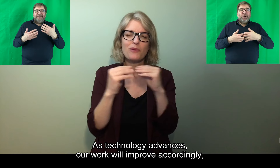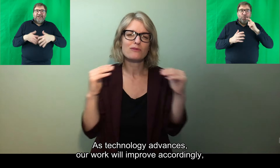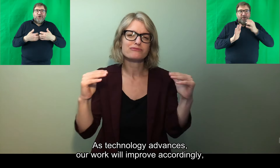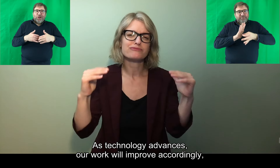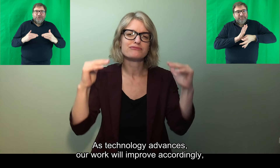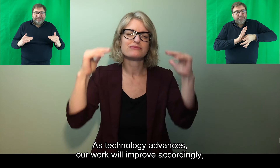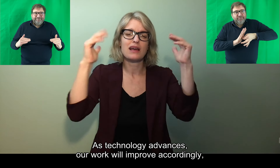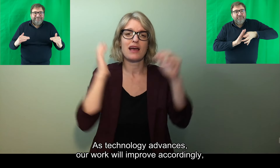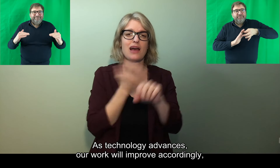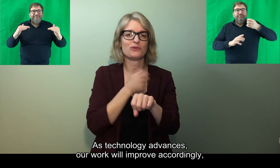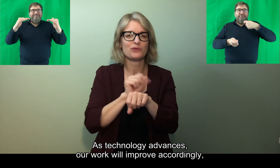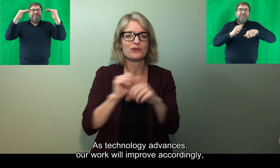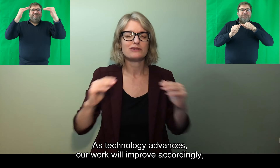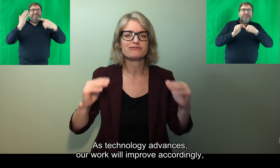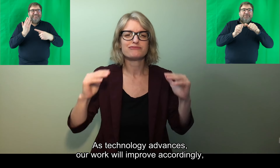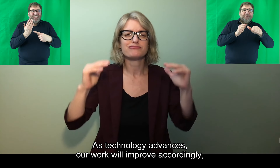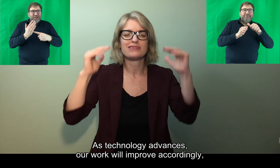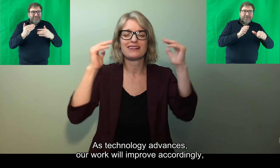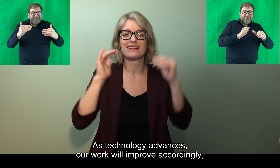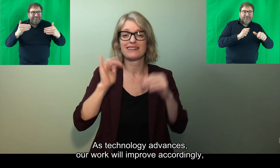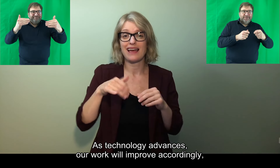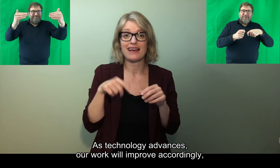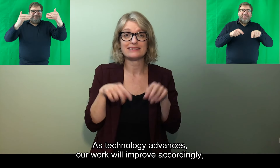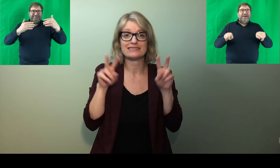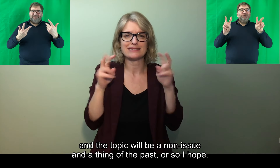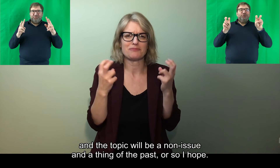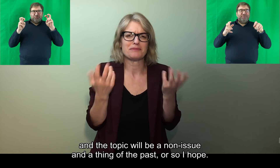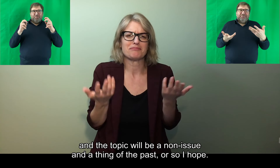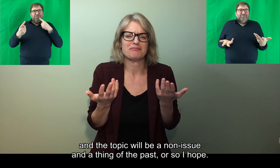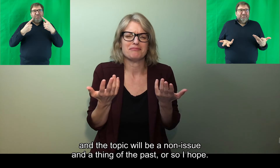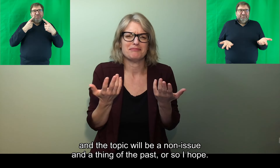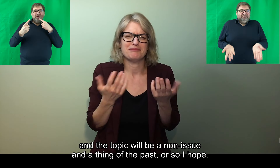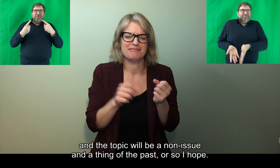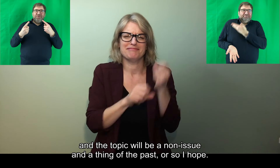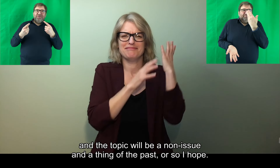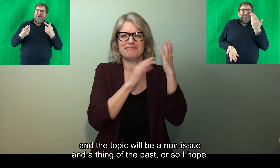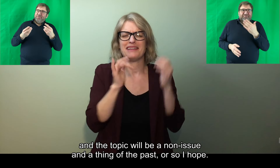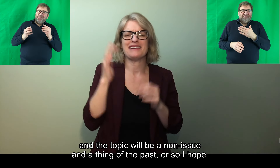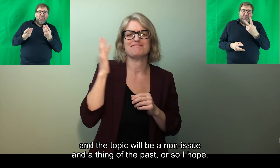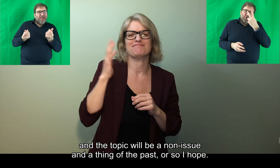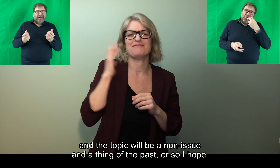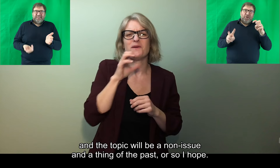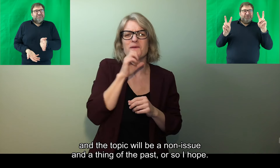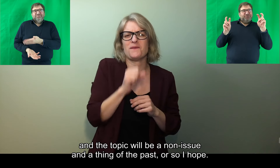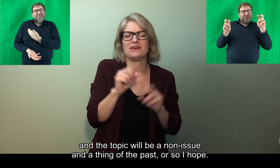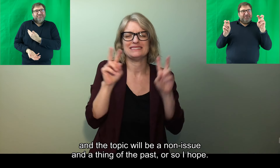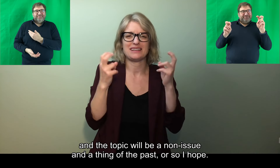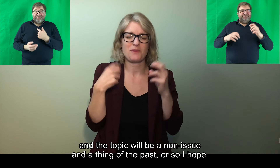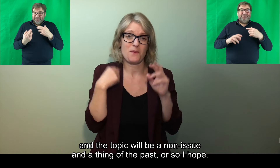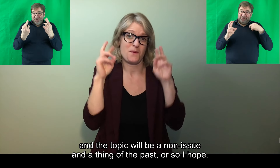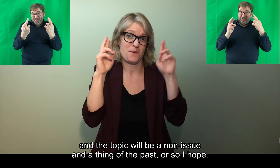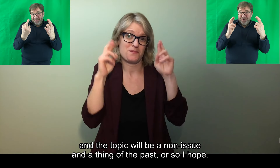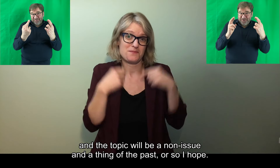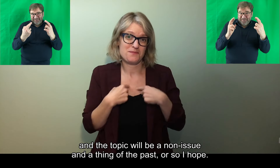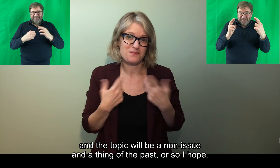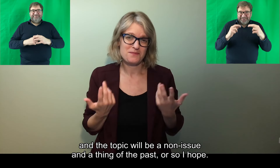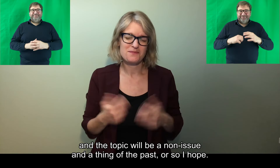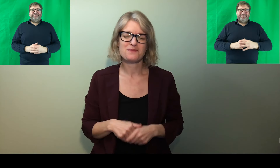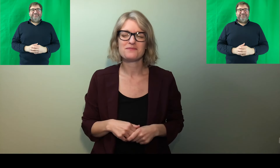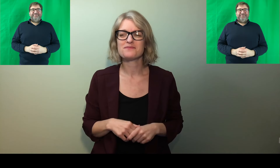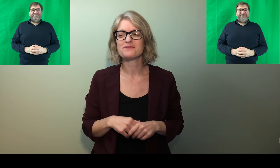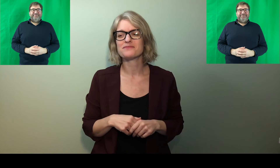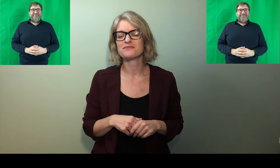As technology advances, our work will improve accordingly, and the topic will be a non-issue and a thing of the past, or so I